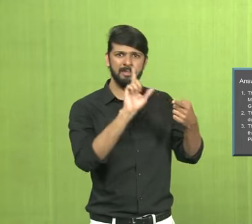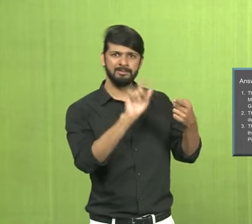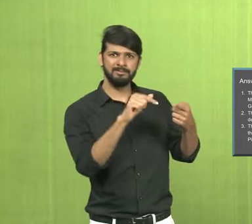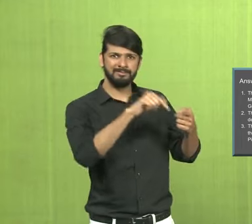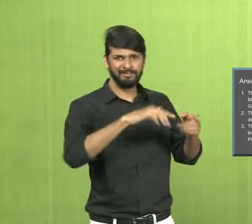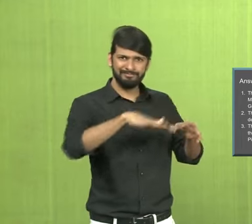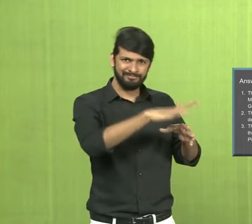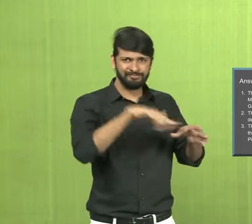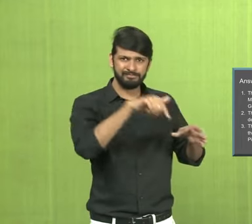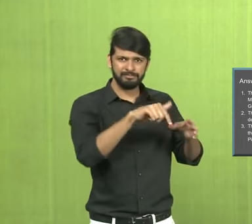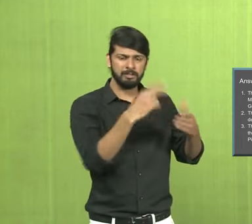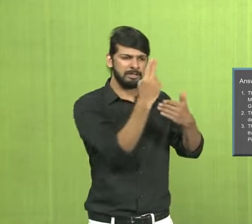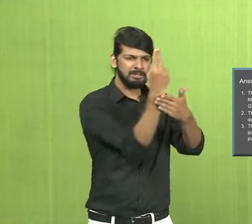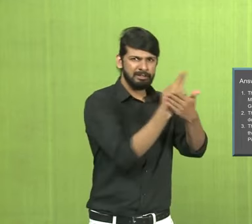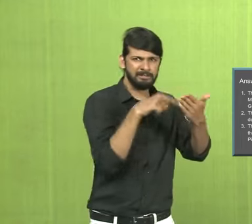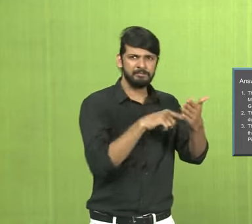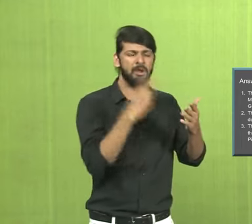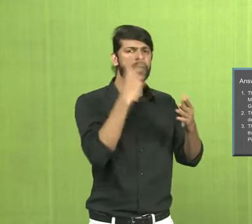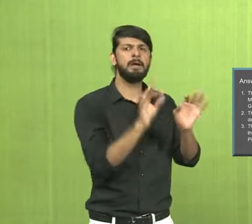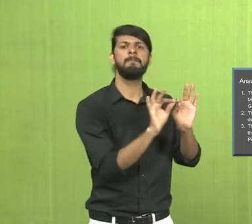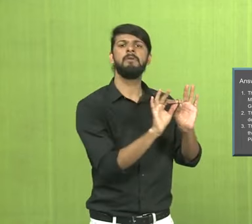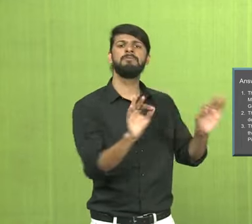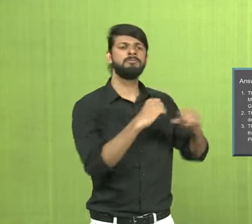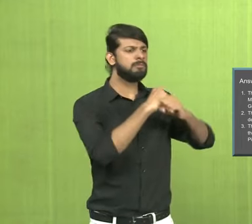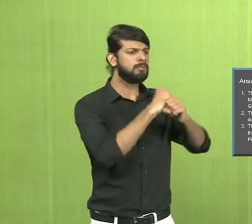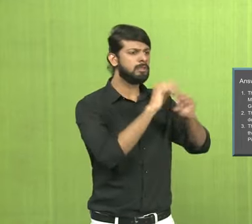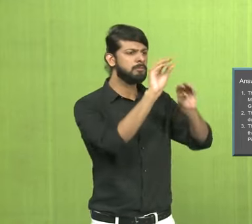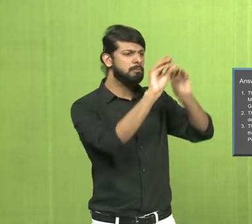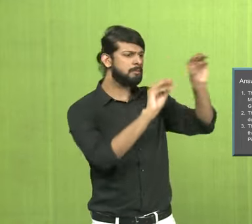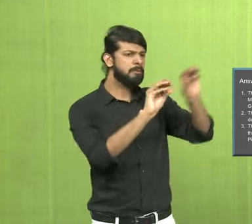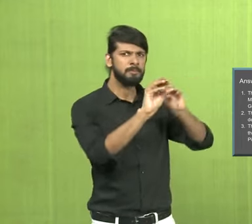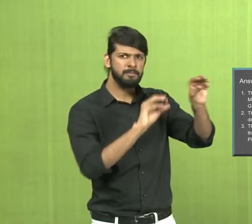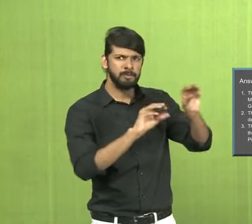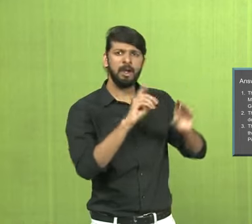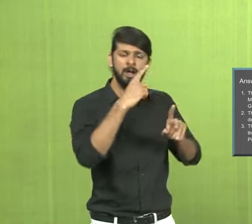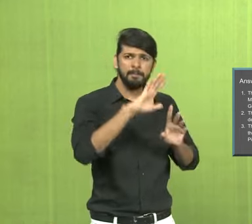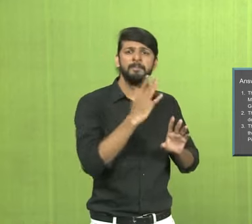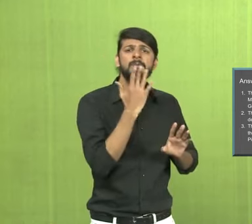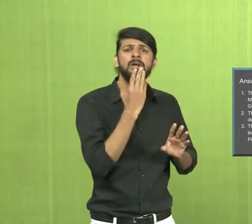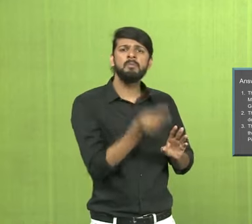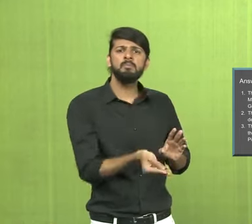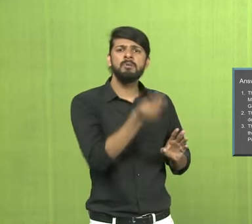The Bhil community from Madhya Pradesh have a very simple, limited and old style of